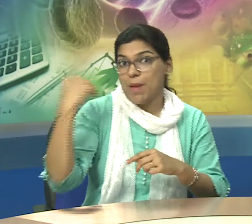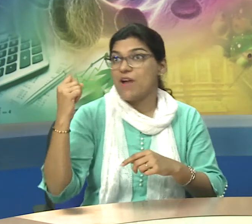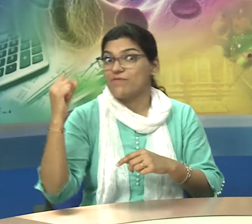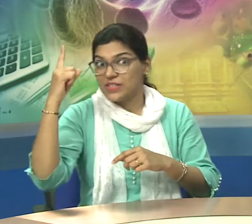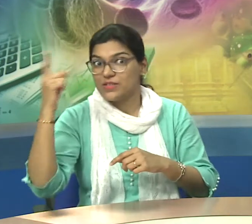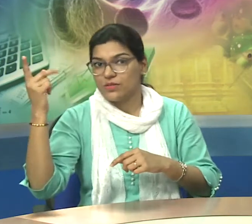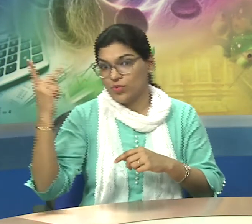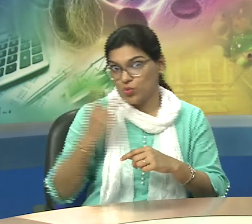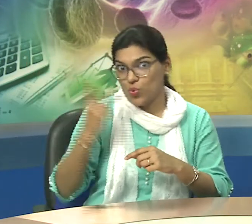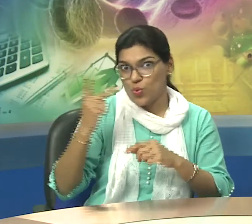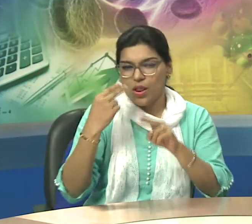However,